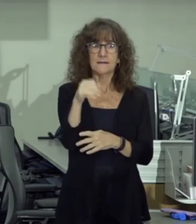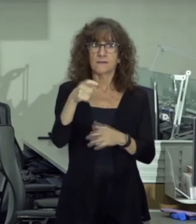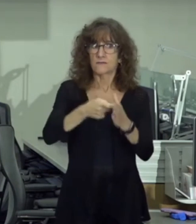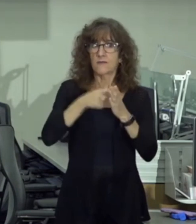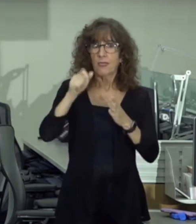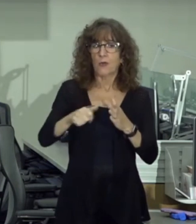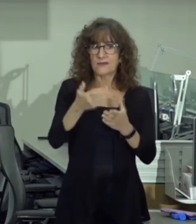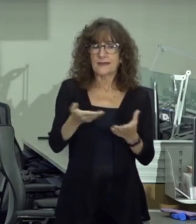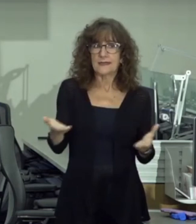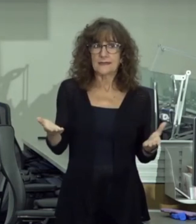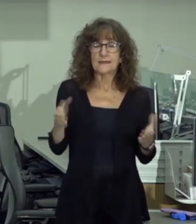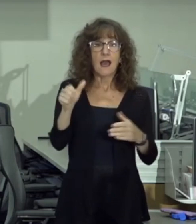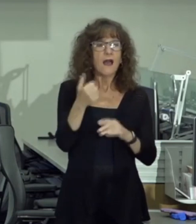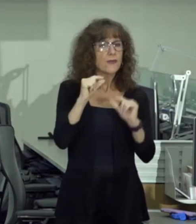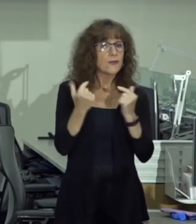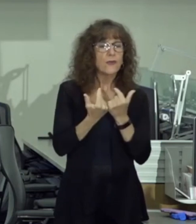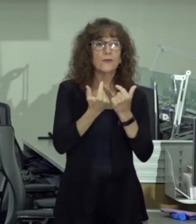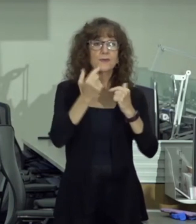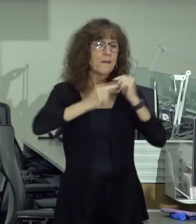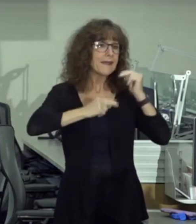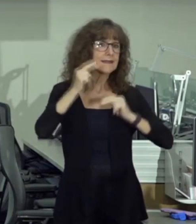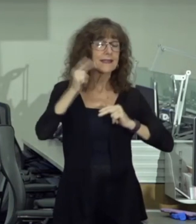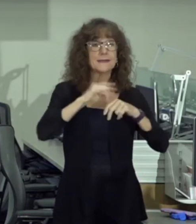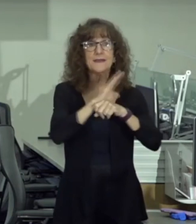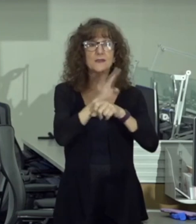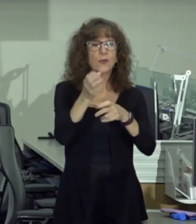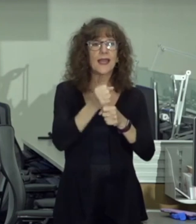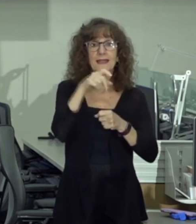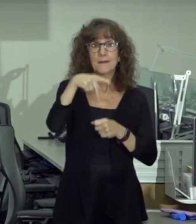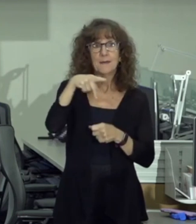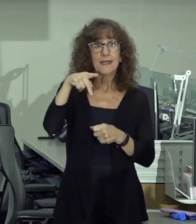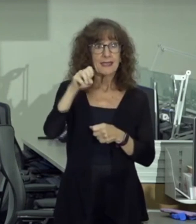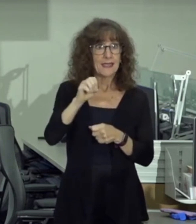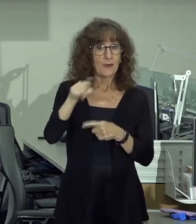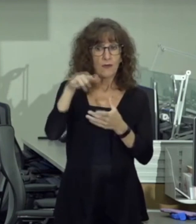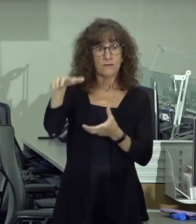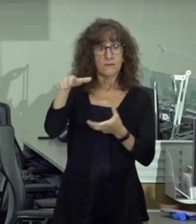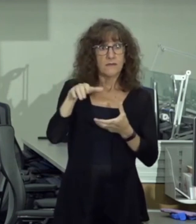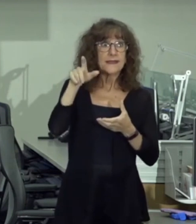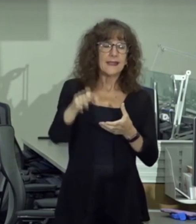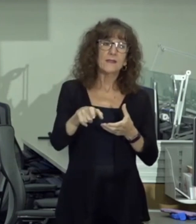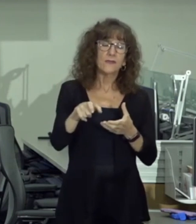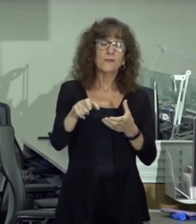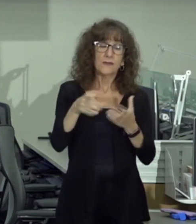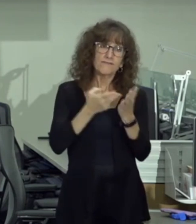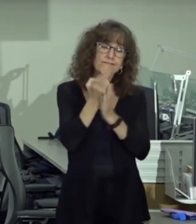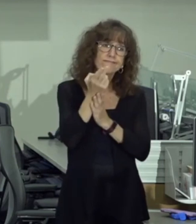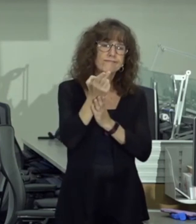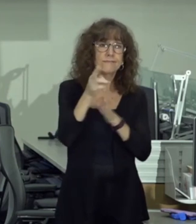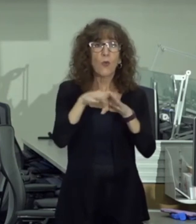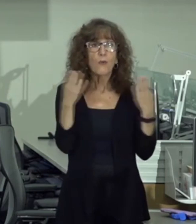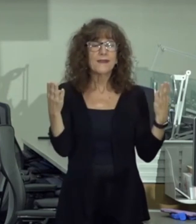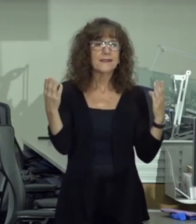All of the other groups, facilities, and businesses will receive PPE as it is available to us, and we need to be very transparent about the fact